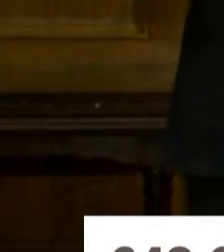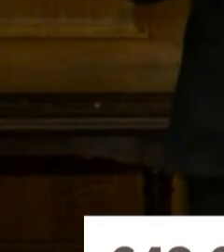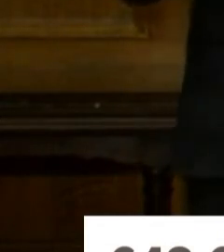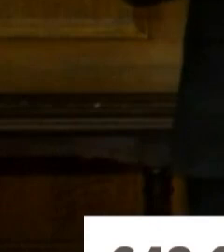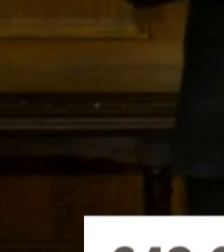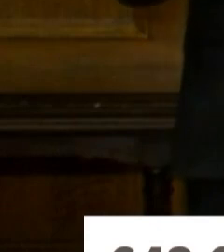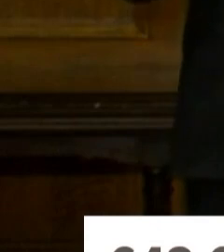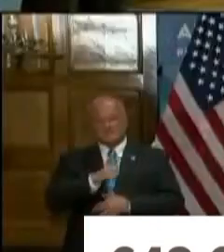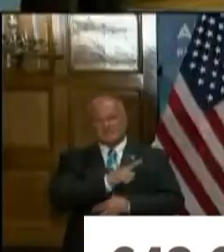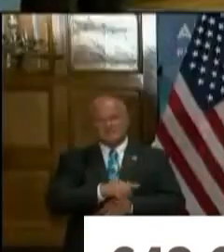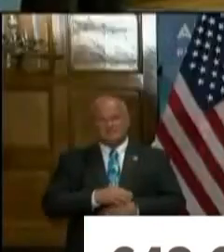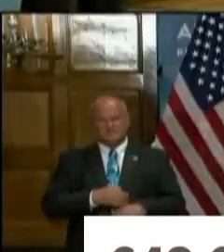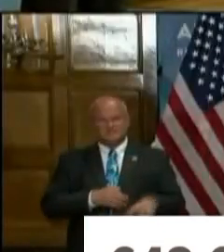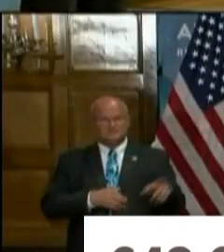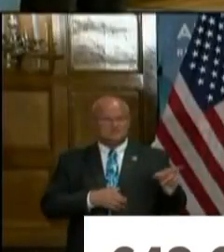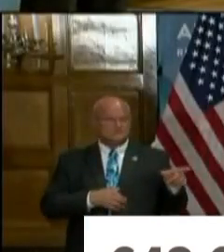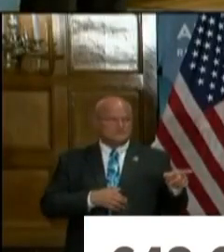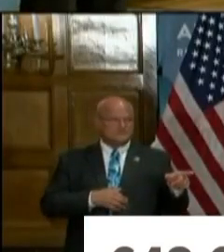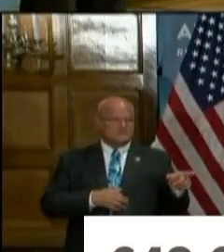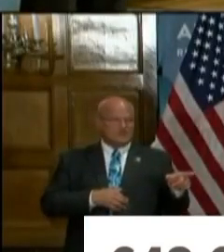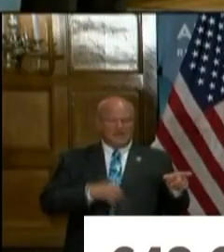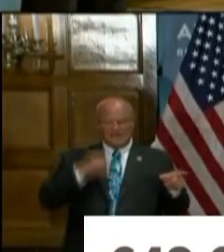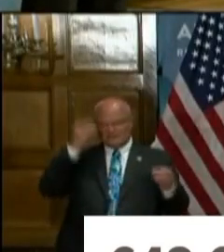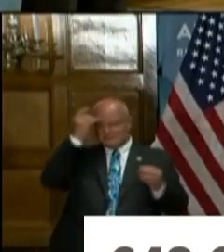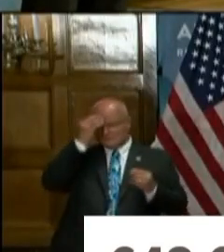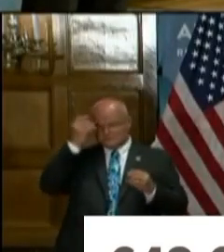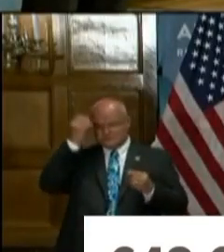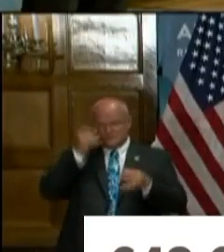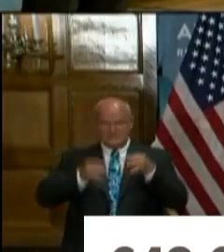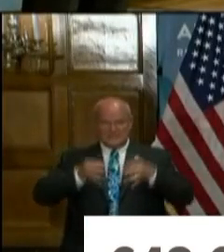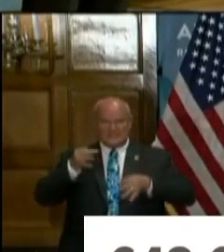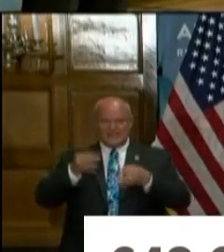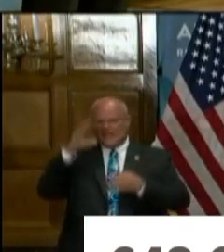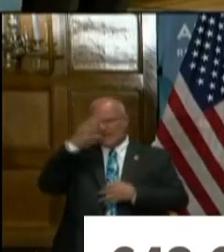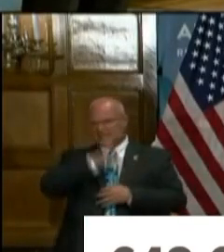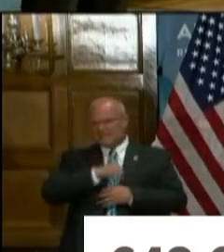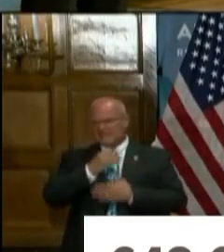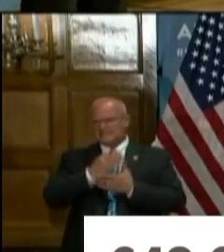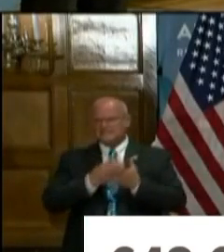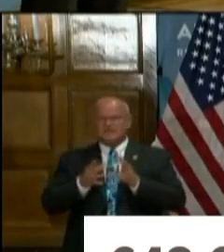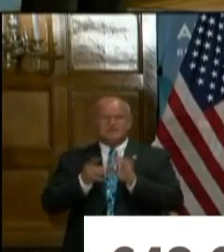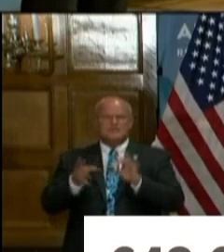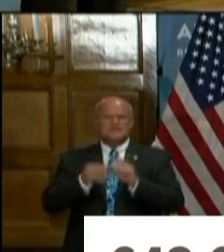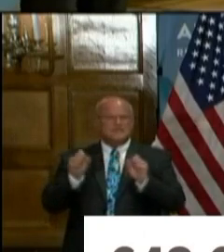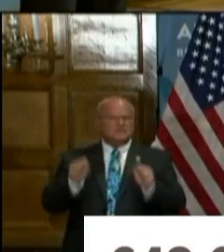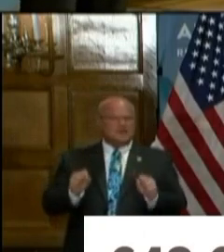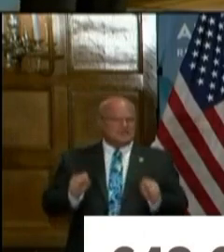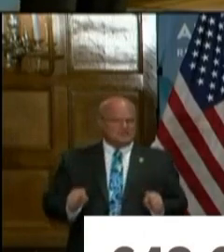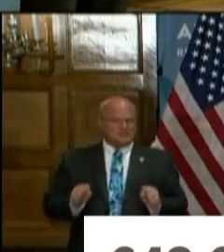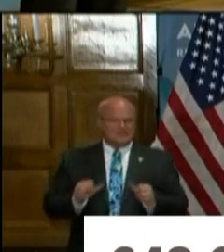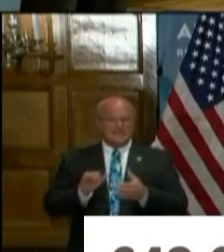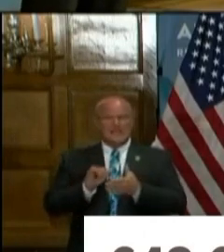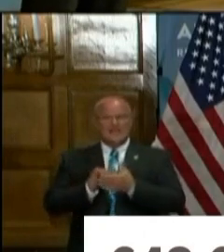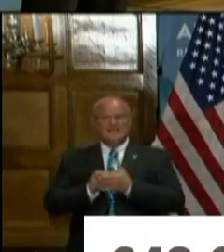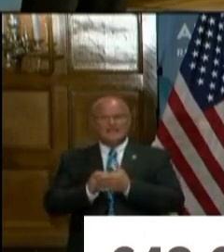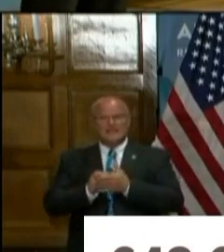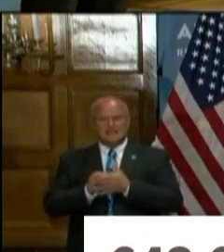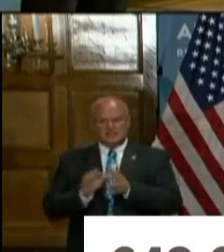reflected in the legislature. Thought through if, I guess somebody mentioned there's a possibility they could